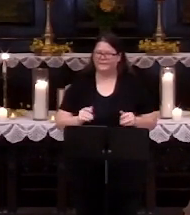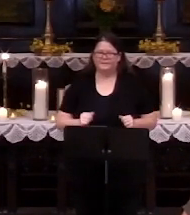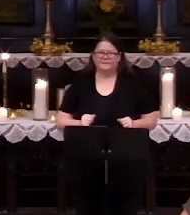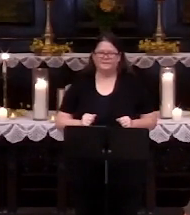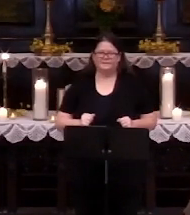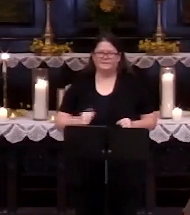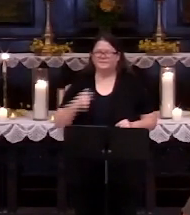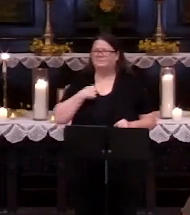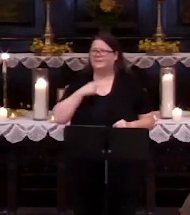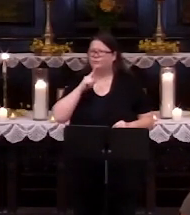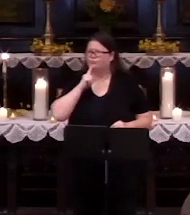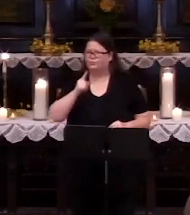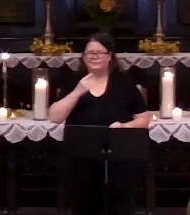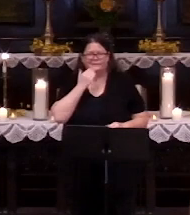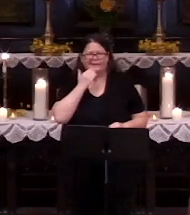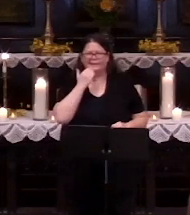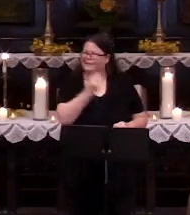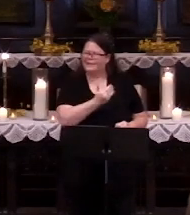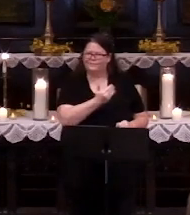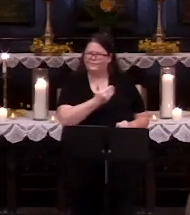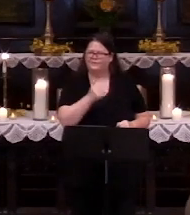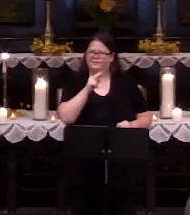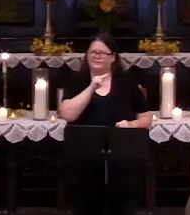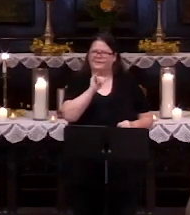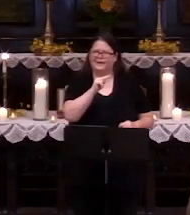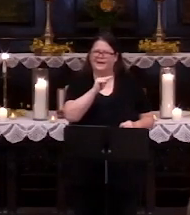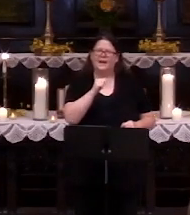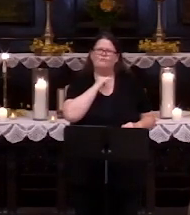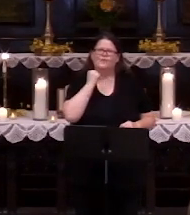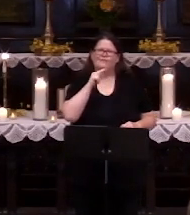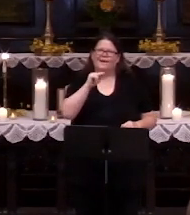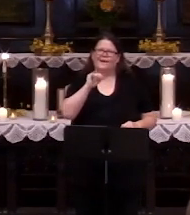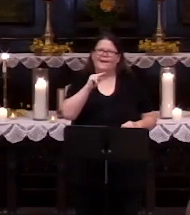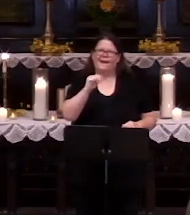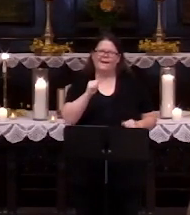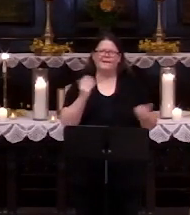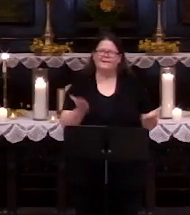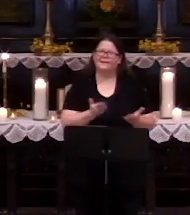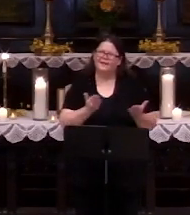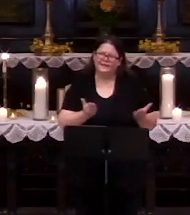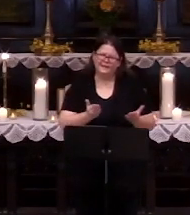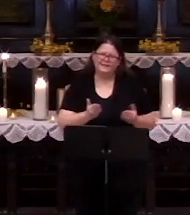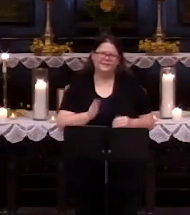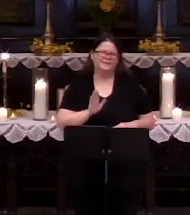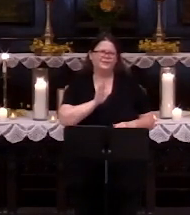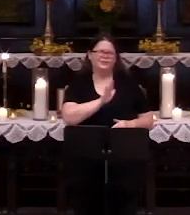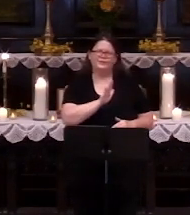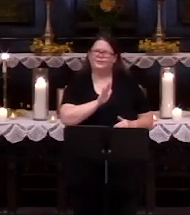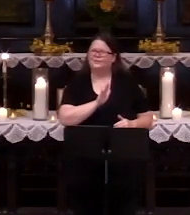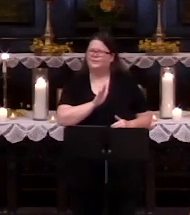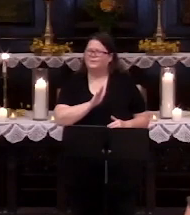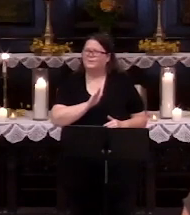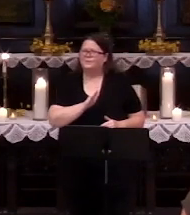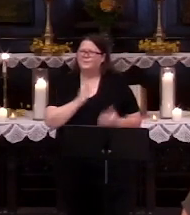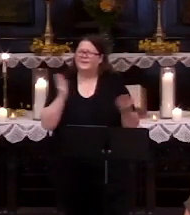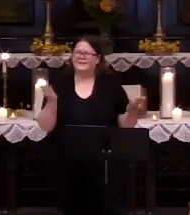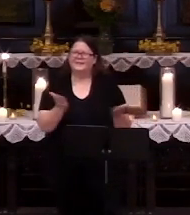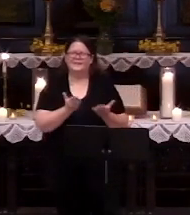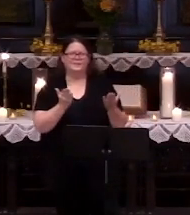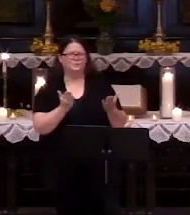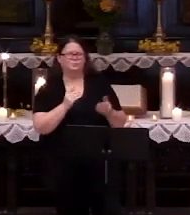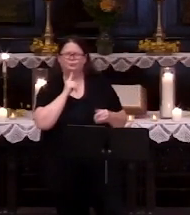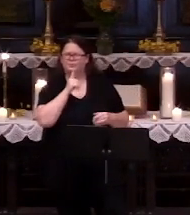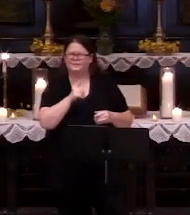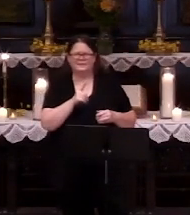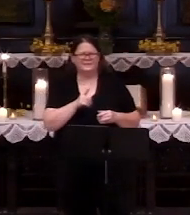so grateful for Nina, Reverend Nina's presence with us and your ministry with us. Reverend Nina has